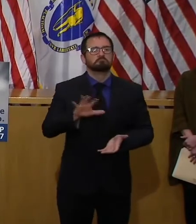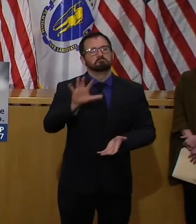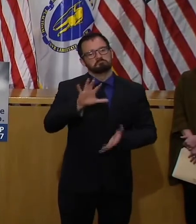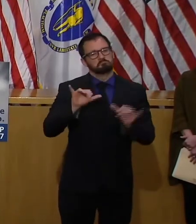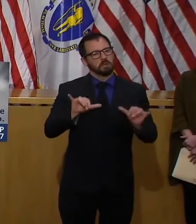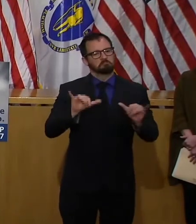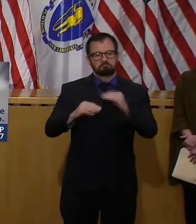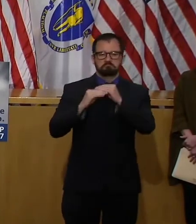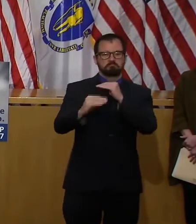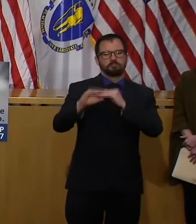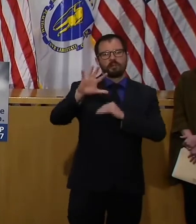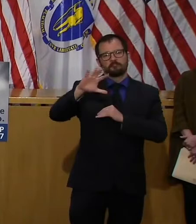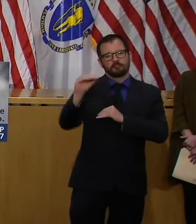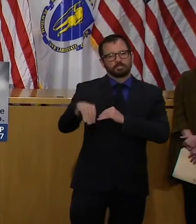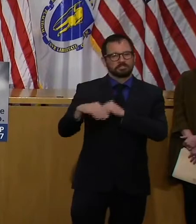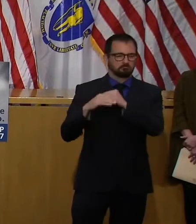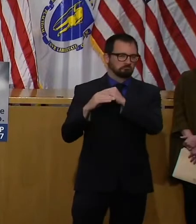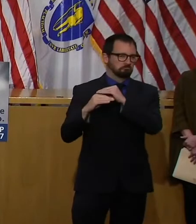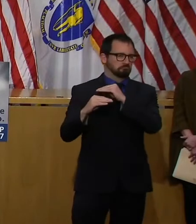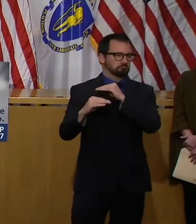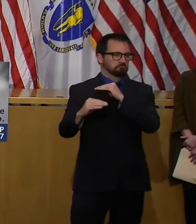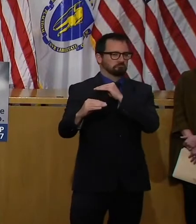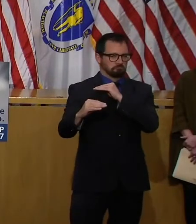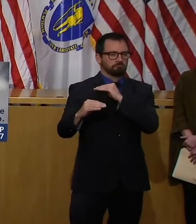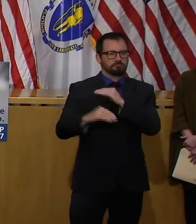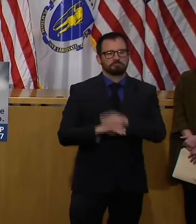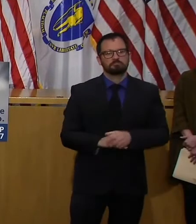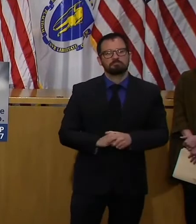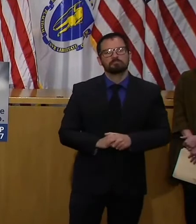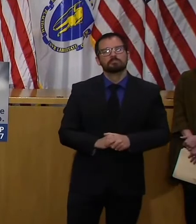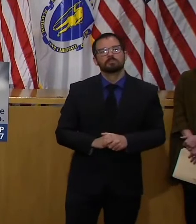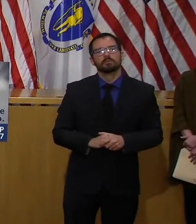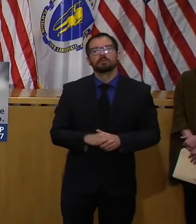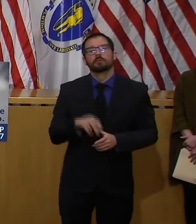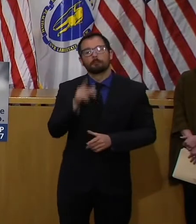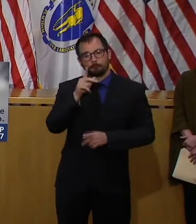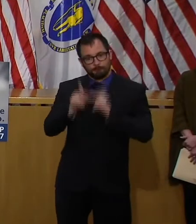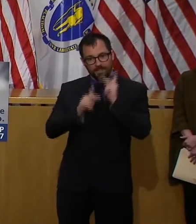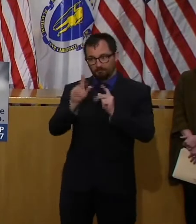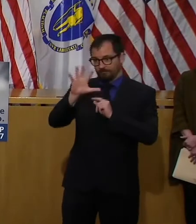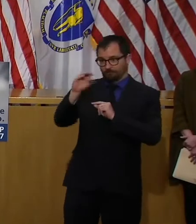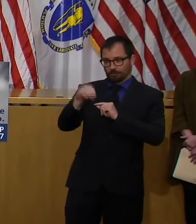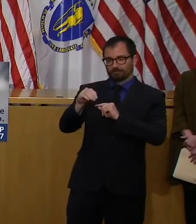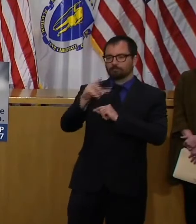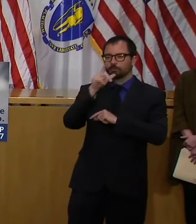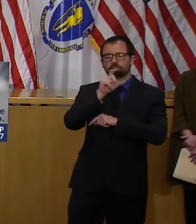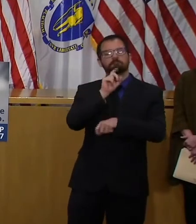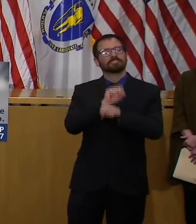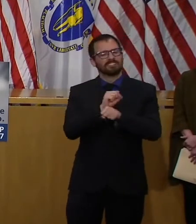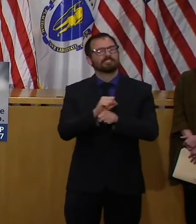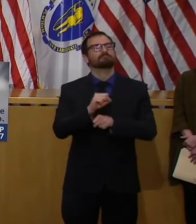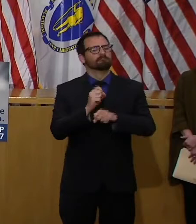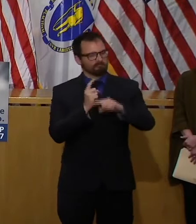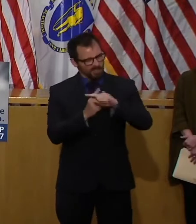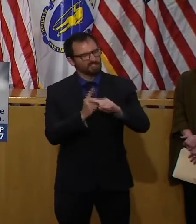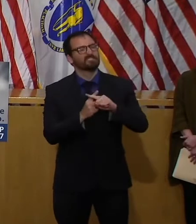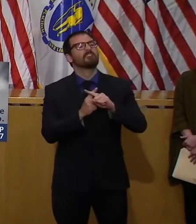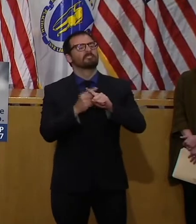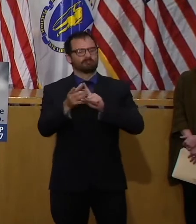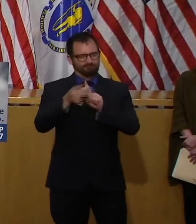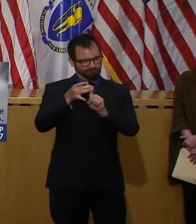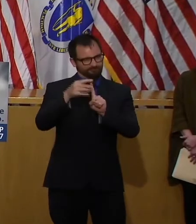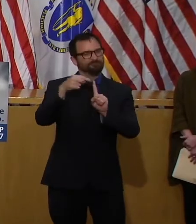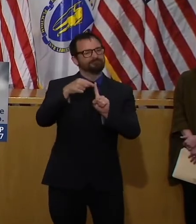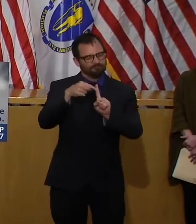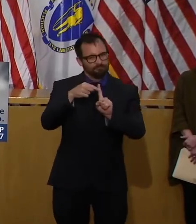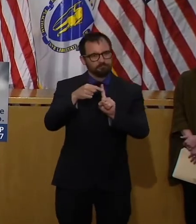cases here in Mass that are hospitalized. We're making progress here, but I want to remind everyone that we're still very much in the fight. Another